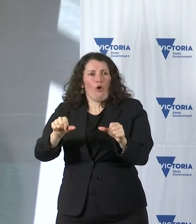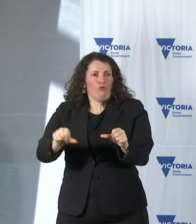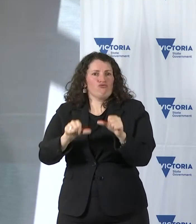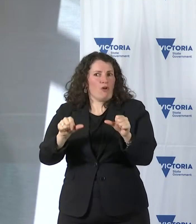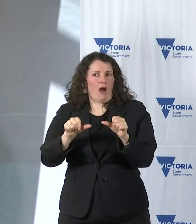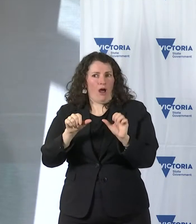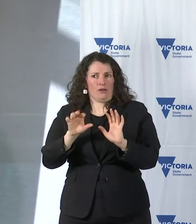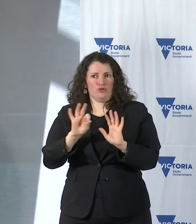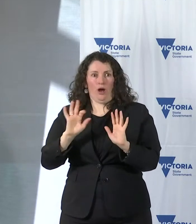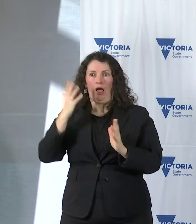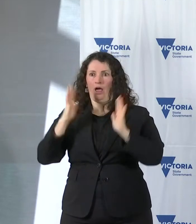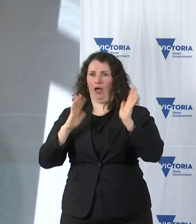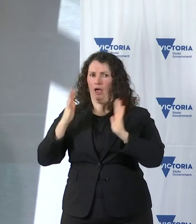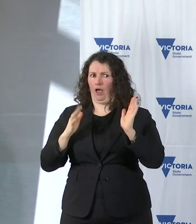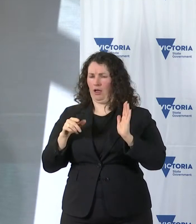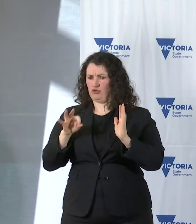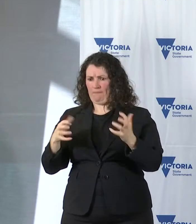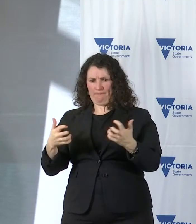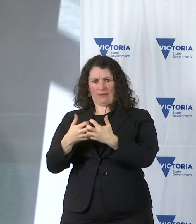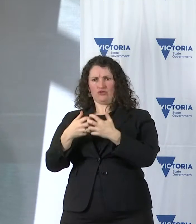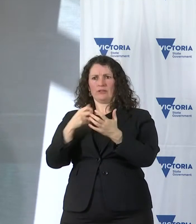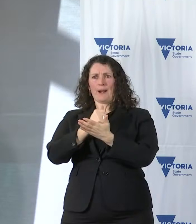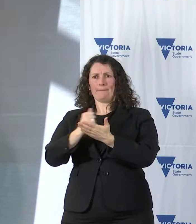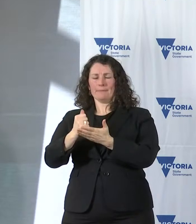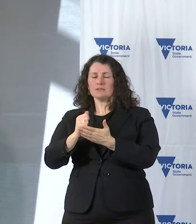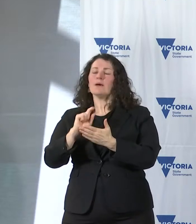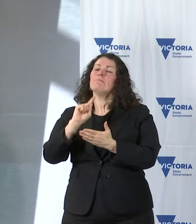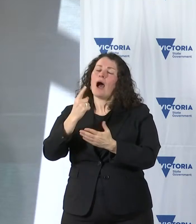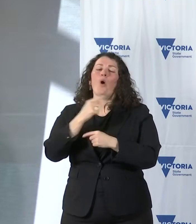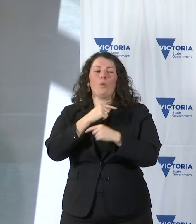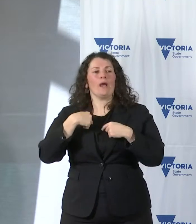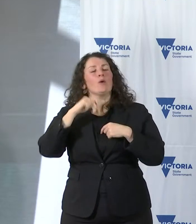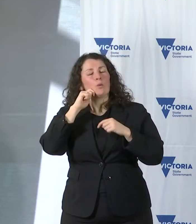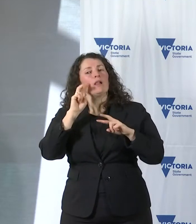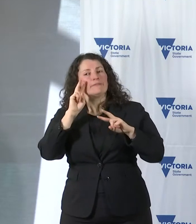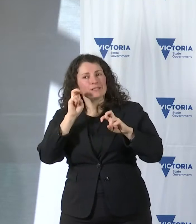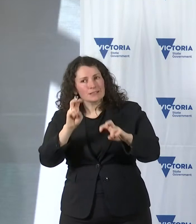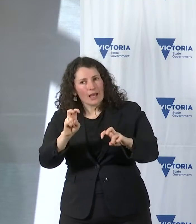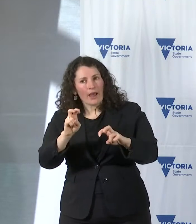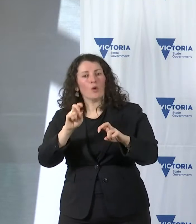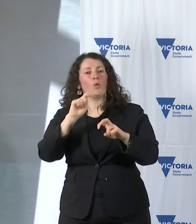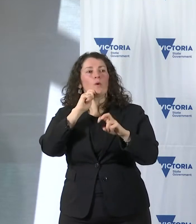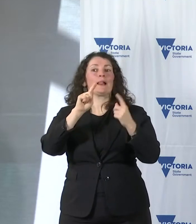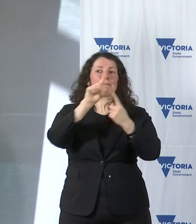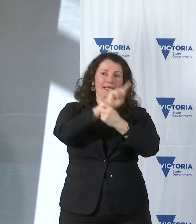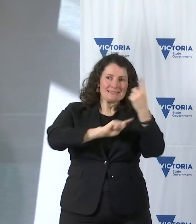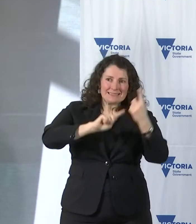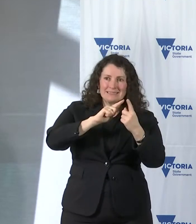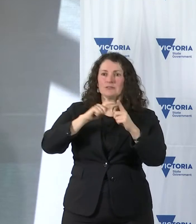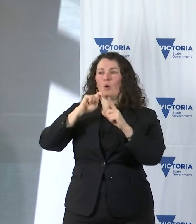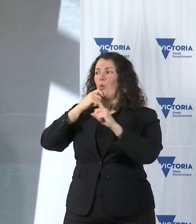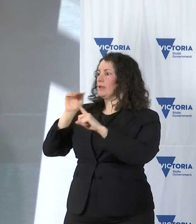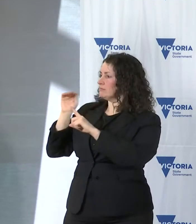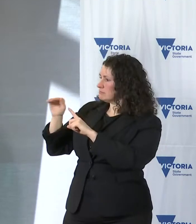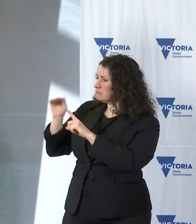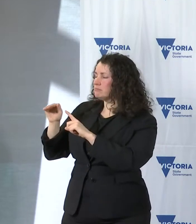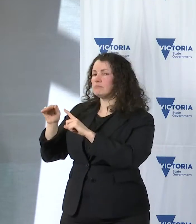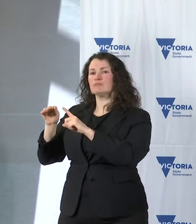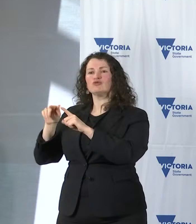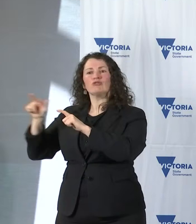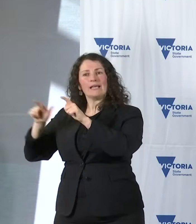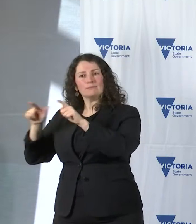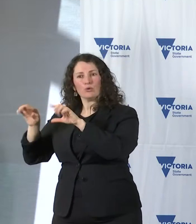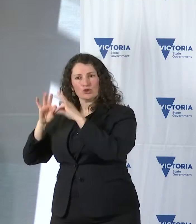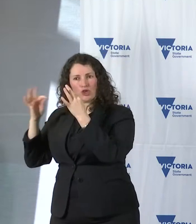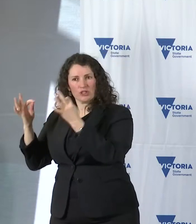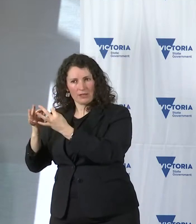and their state equivalents, like we always do, to work through how to do things better. The transport industry, sorry, just on that, they've also called